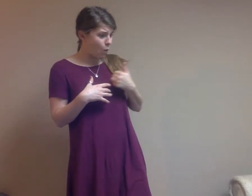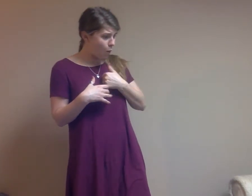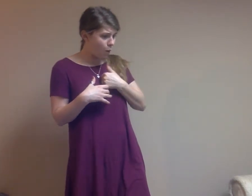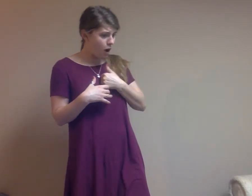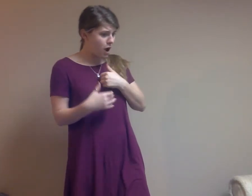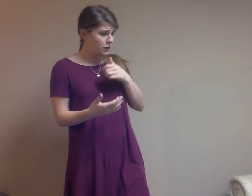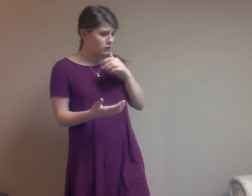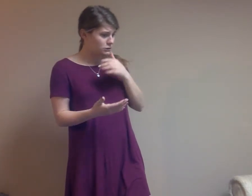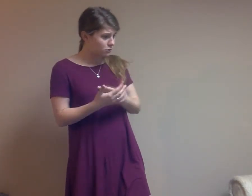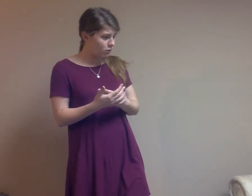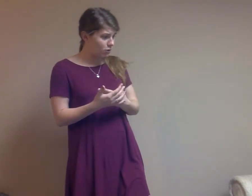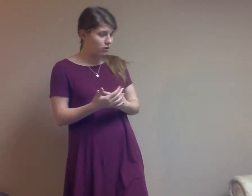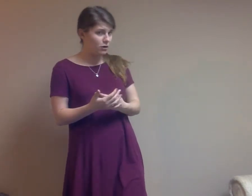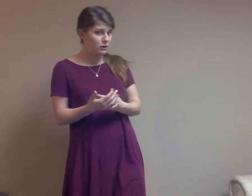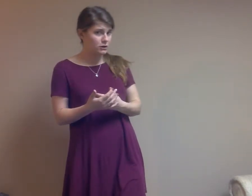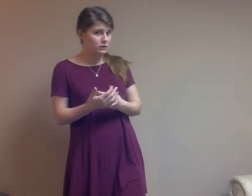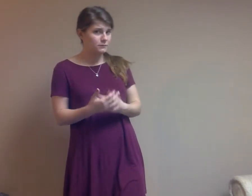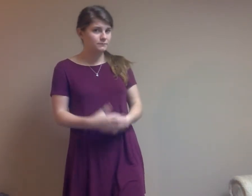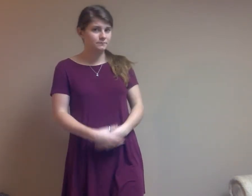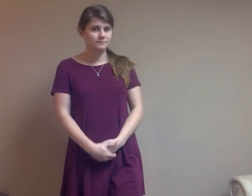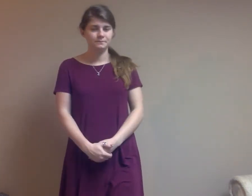First visit from a parent since the girls started boarding.